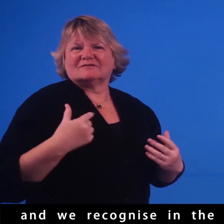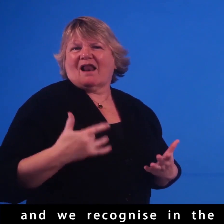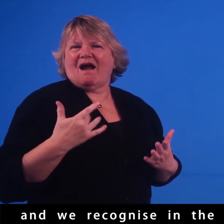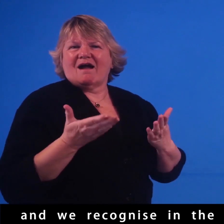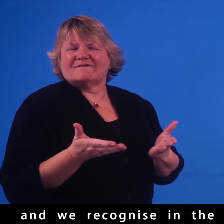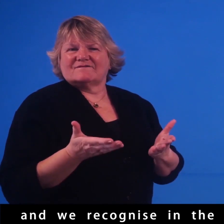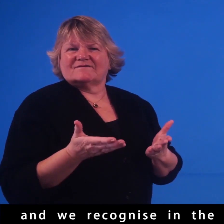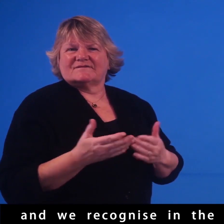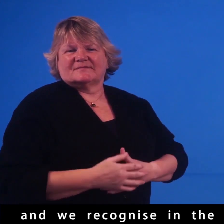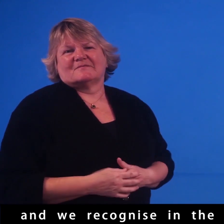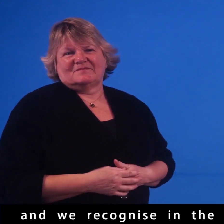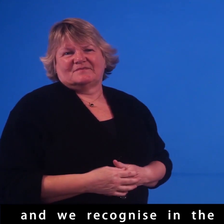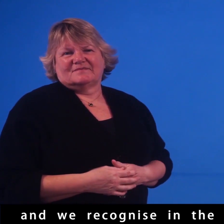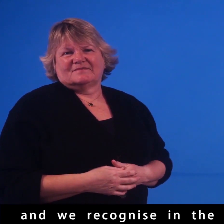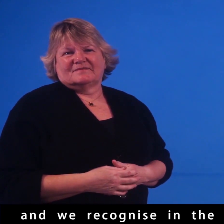life.